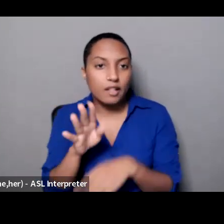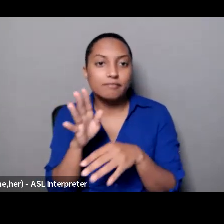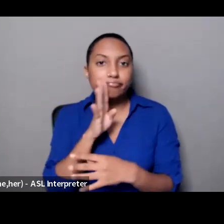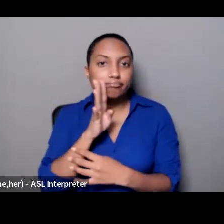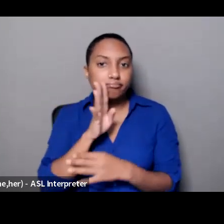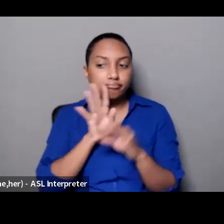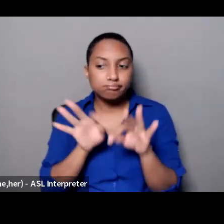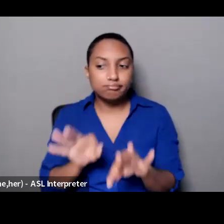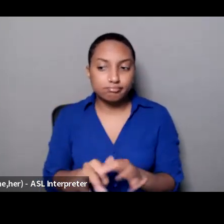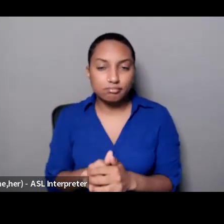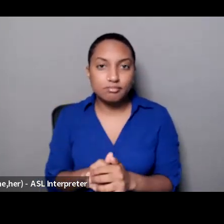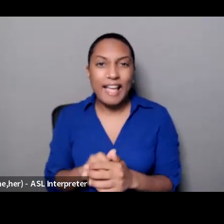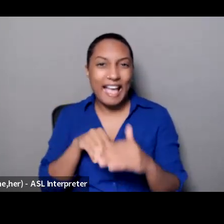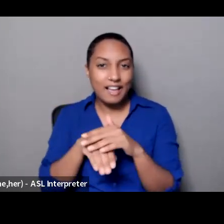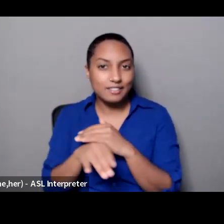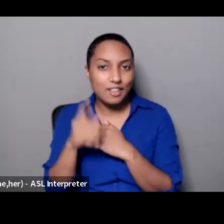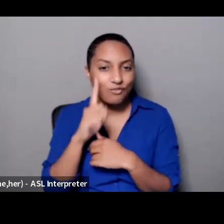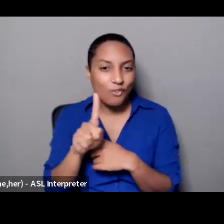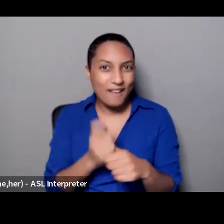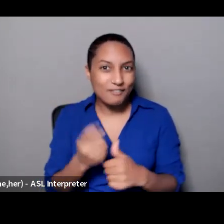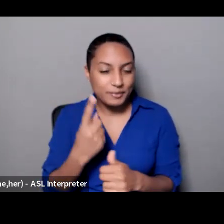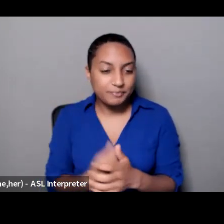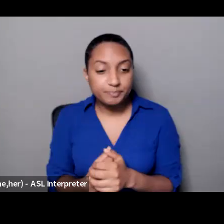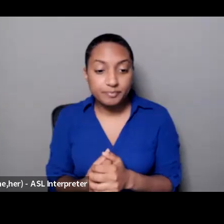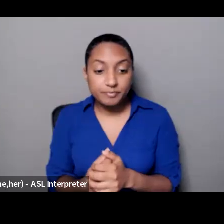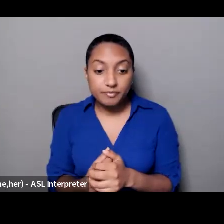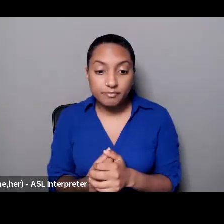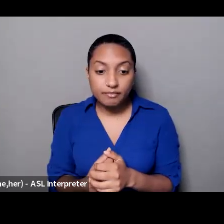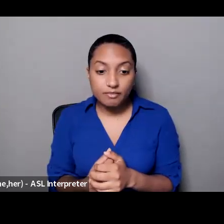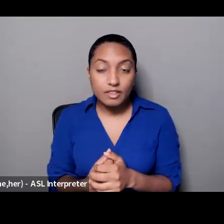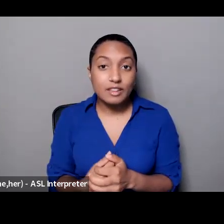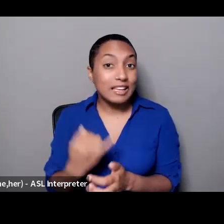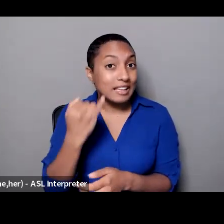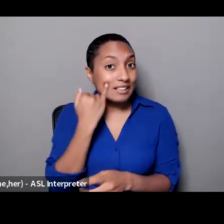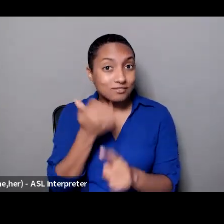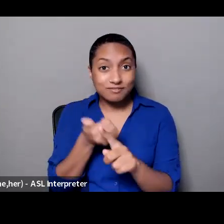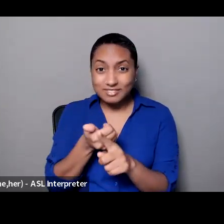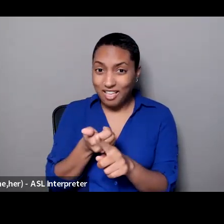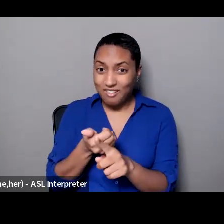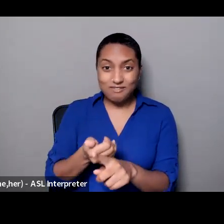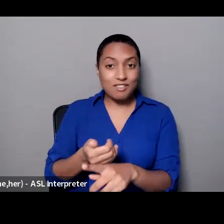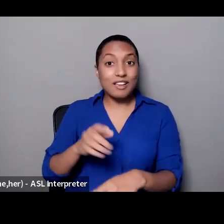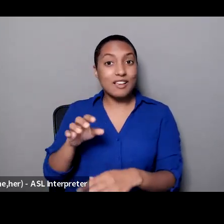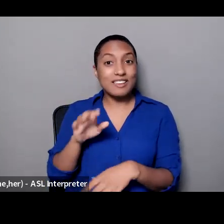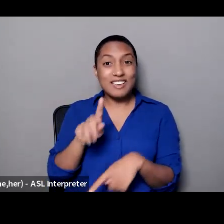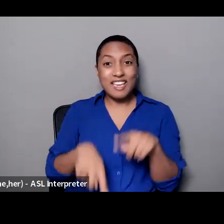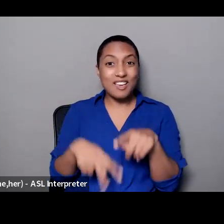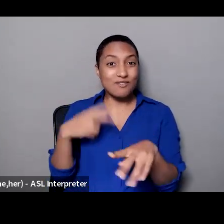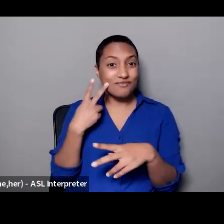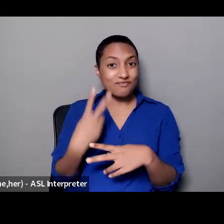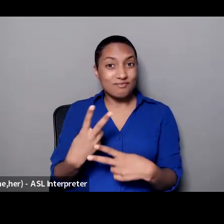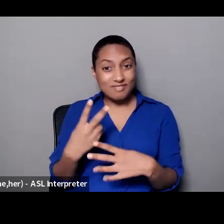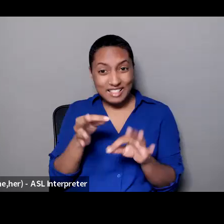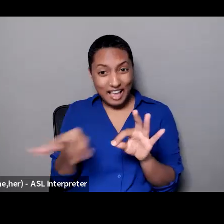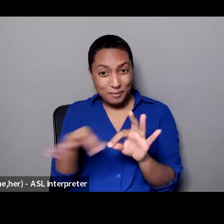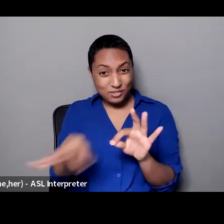we can see the captions. And please put in the chat if you are unable to see the captions. And if you are having trouble, make